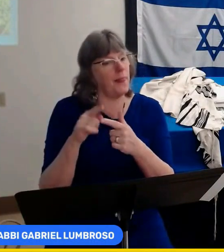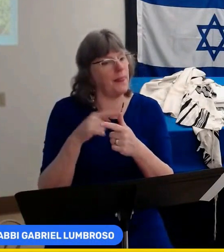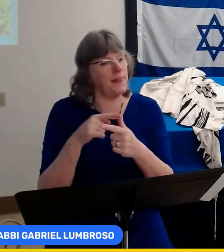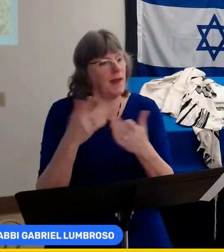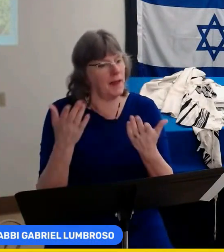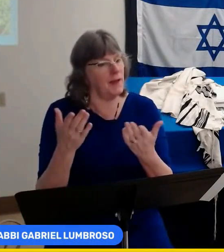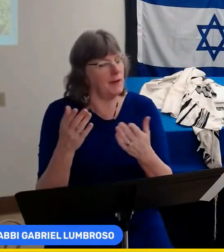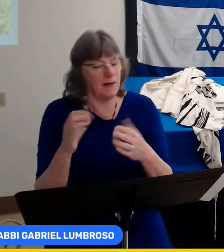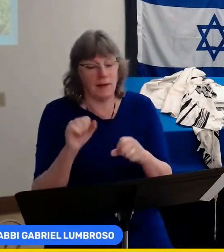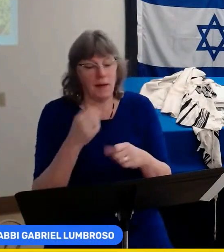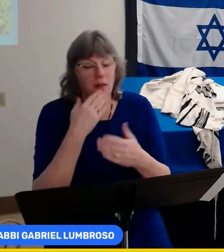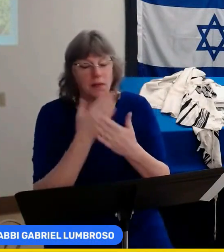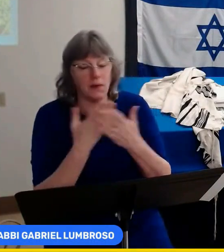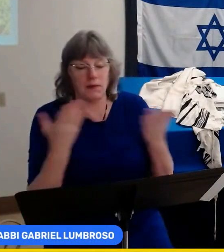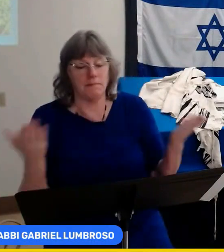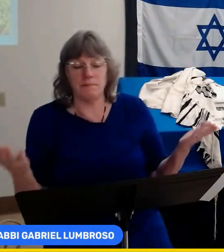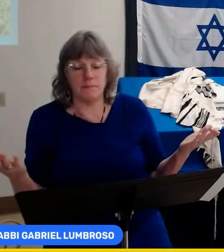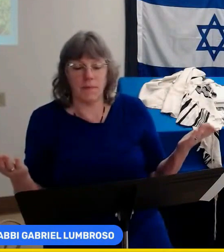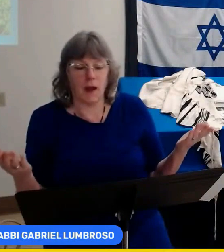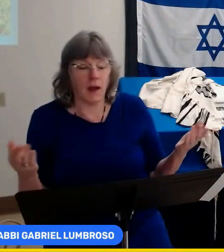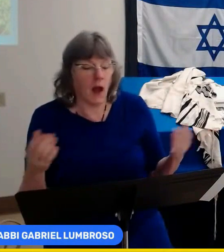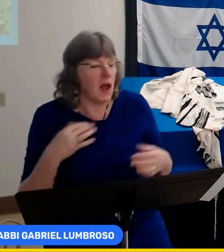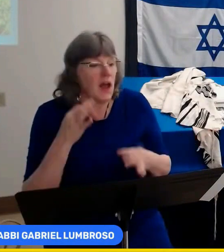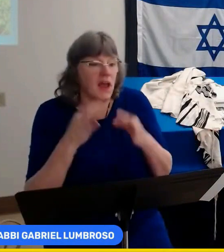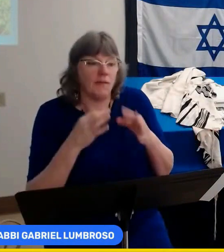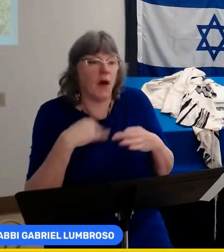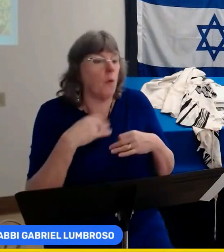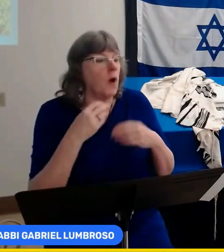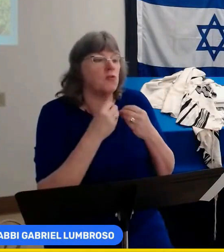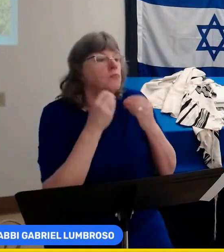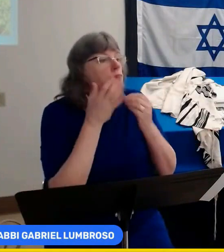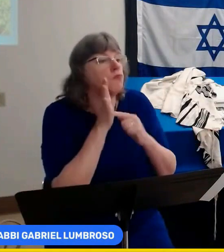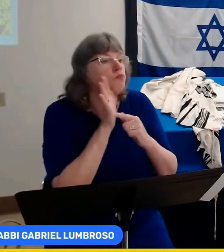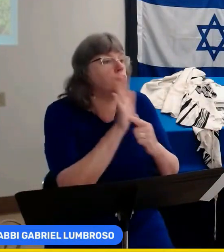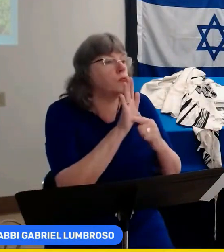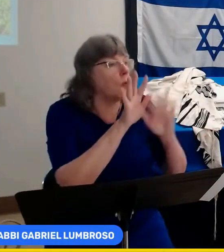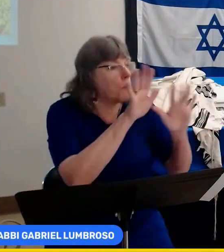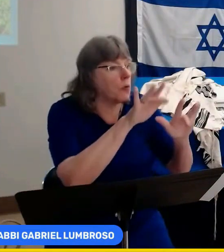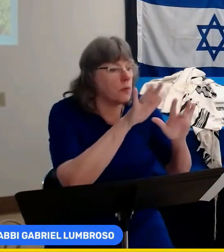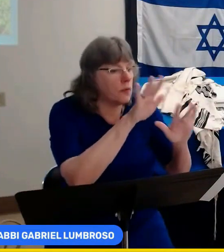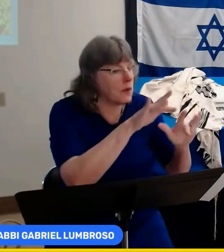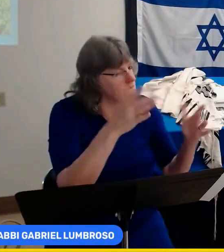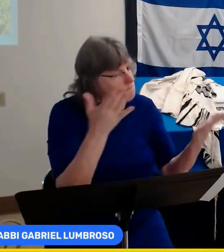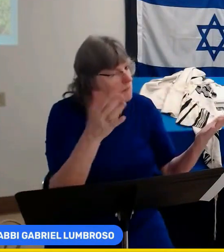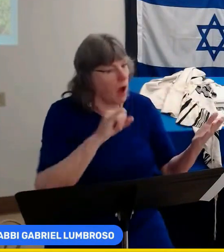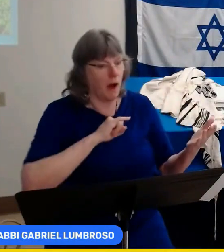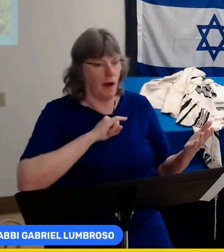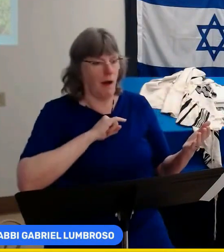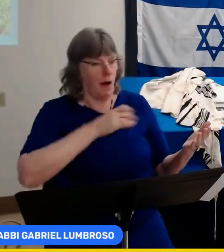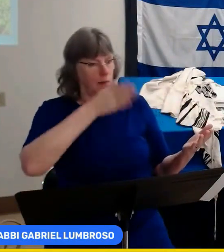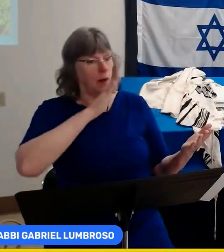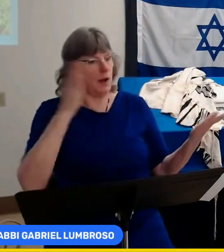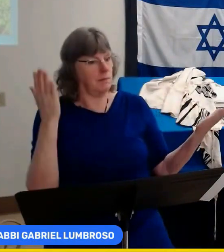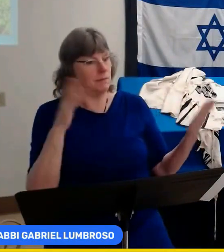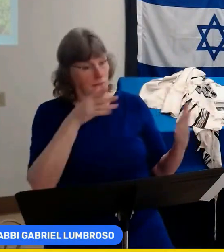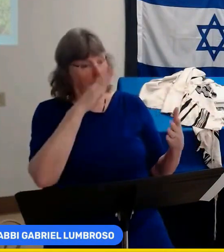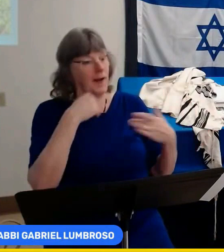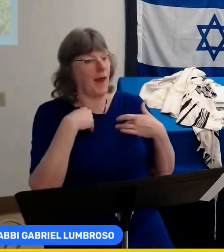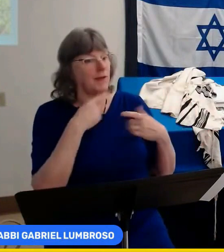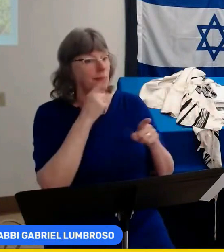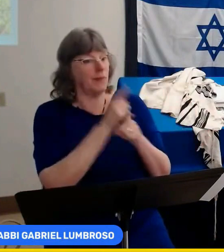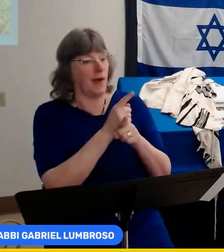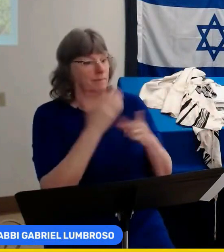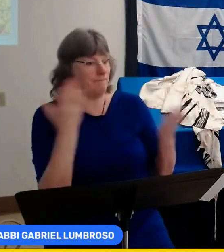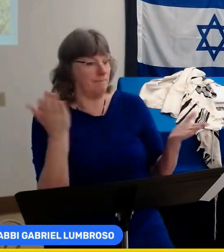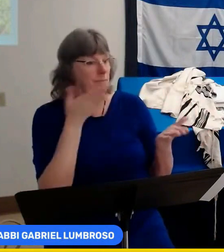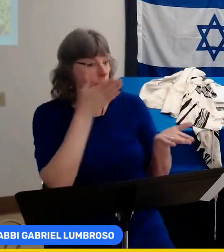and separate YouTube. You will do that, you know. You should put a disclaimer on that. Yeah. Or He